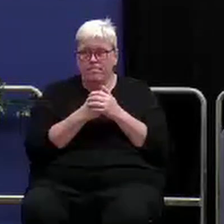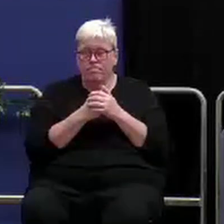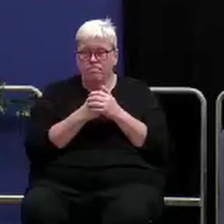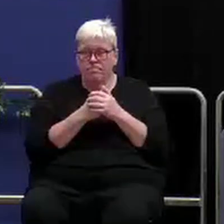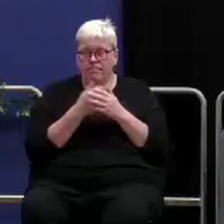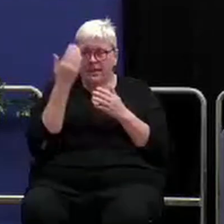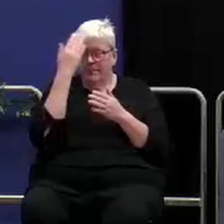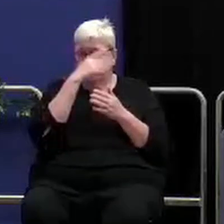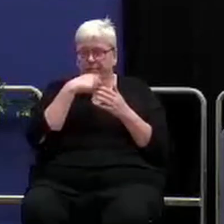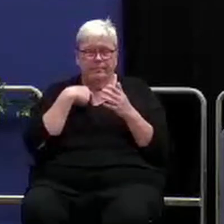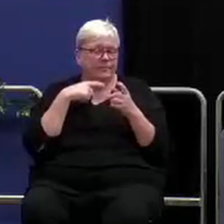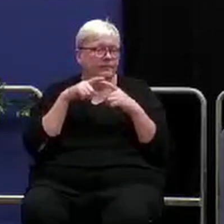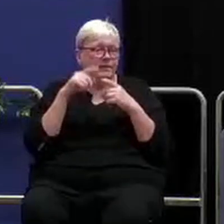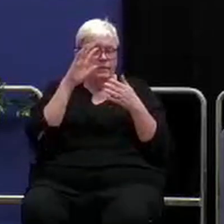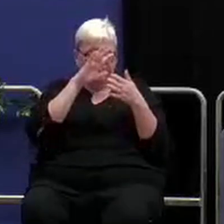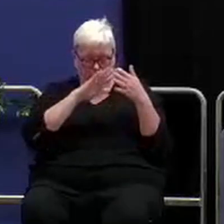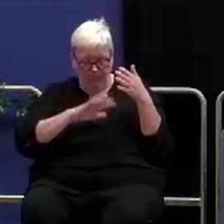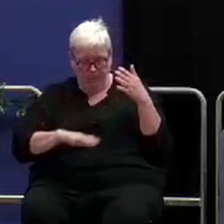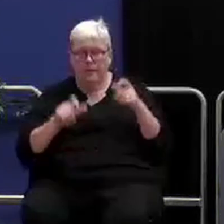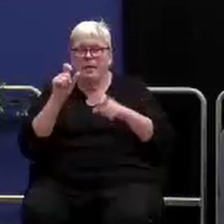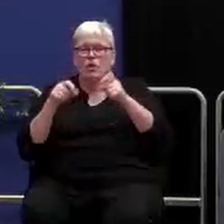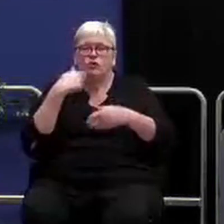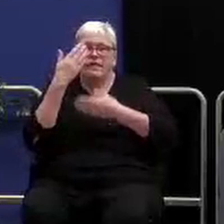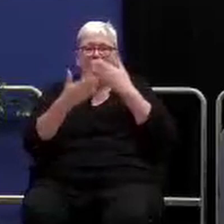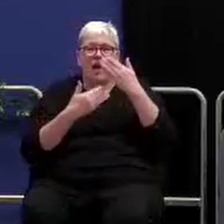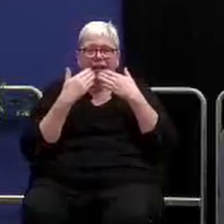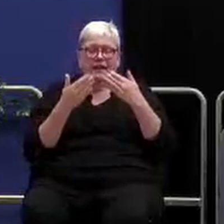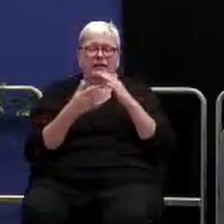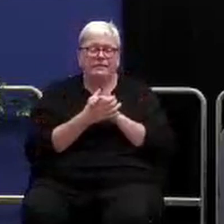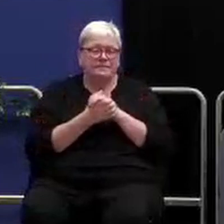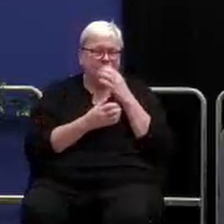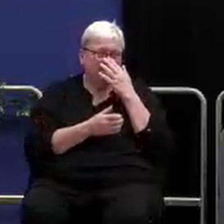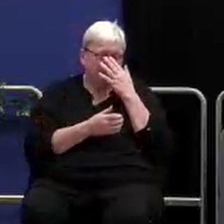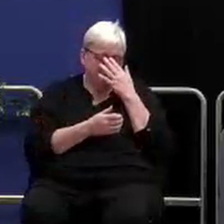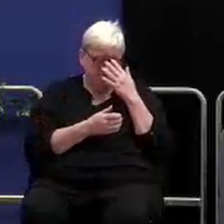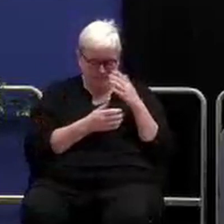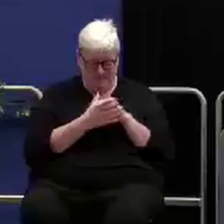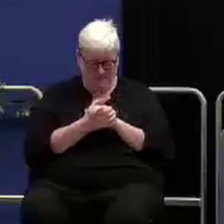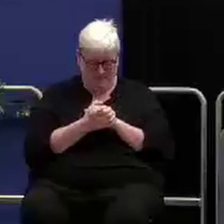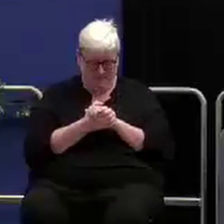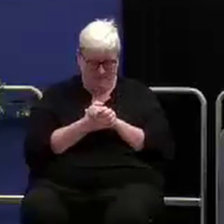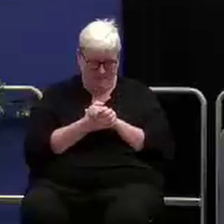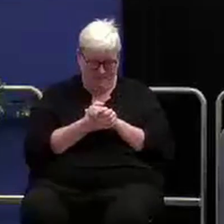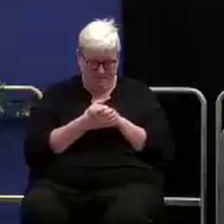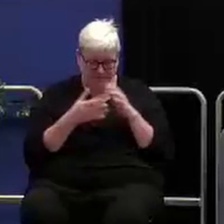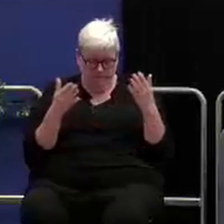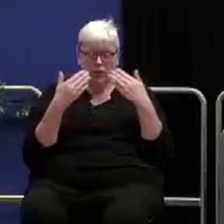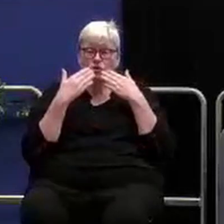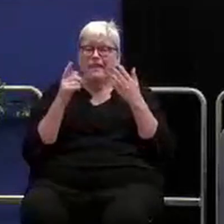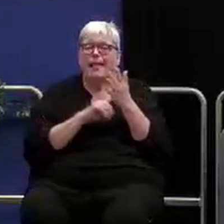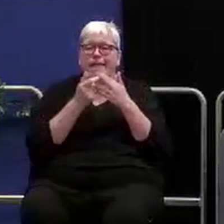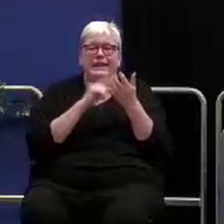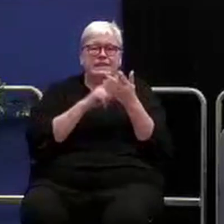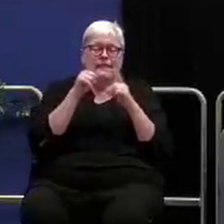Sorry, this is the most long list of people to thank. Oh my goodness. Right, I want to thank